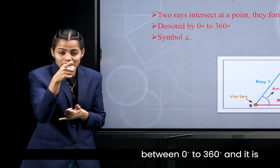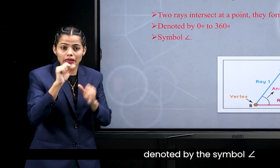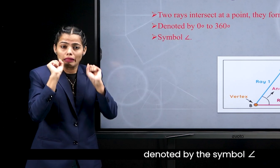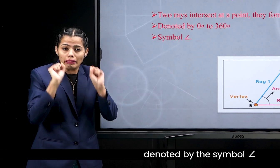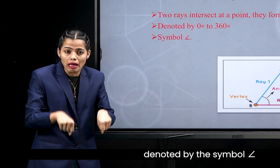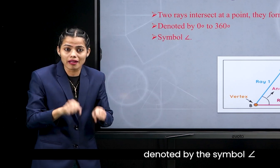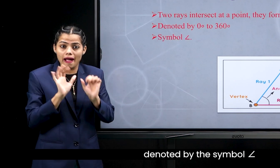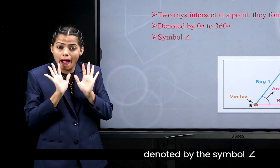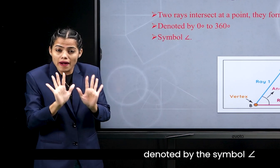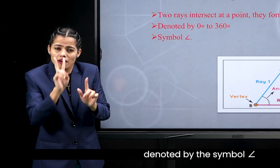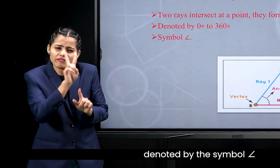it is denoted by the symbol.